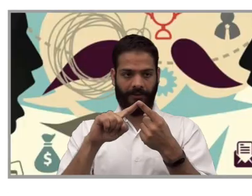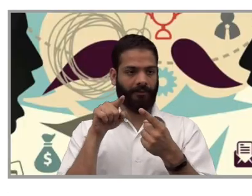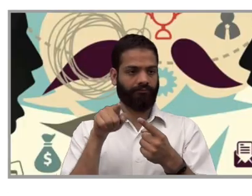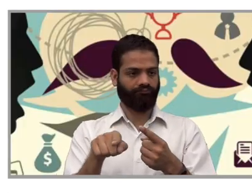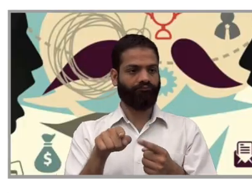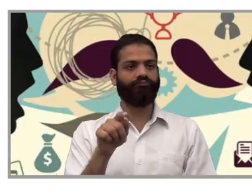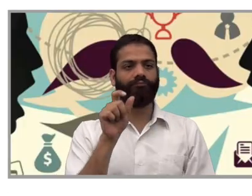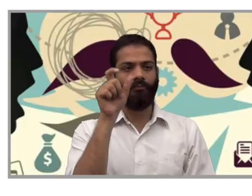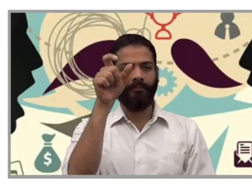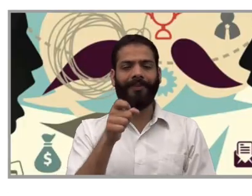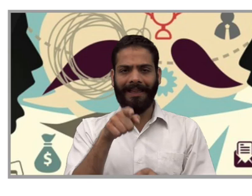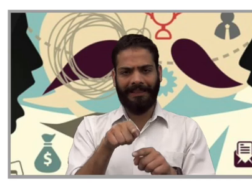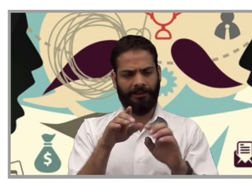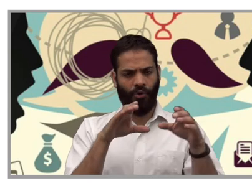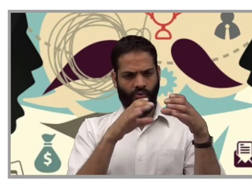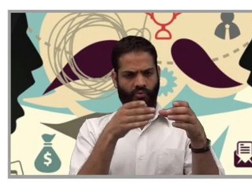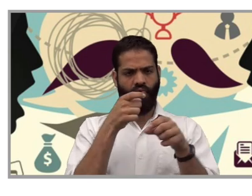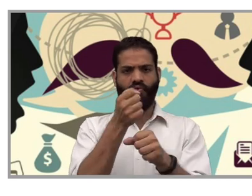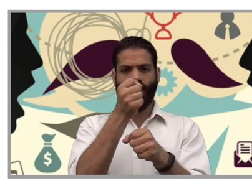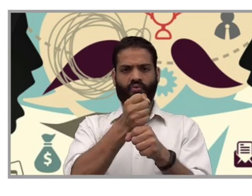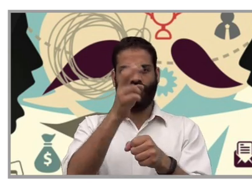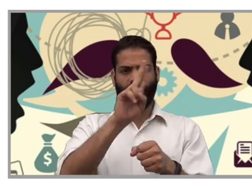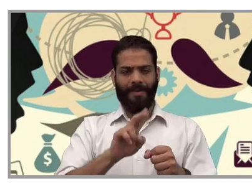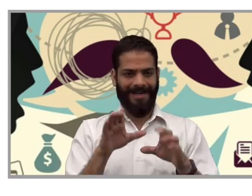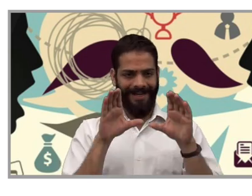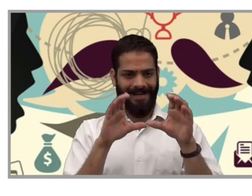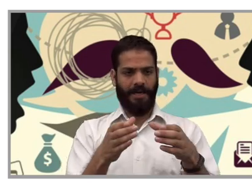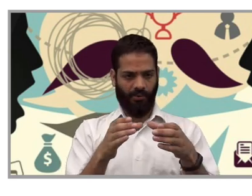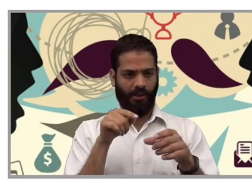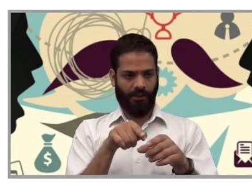The next grammatical category is tense.